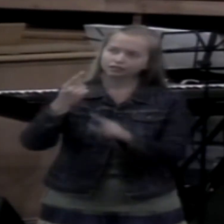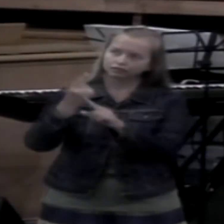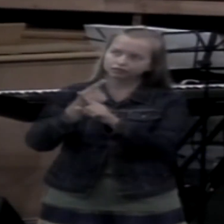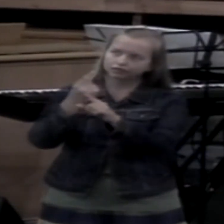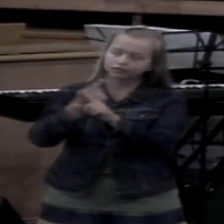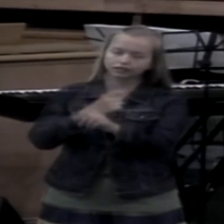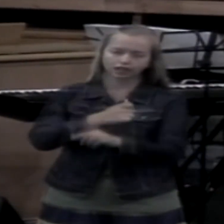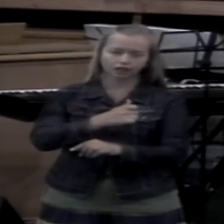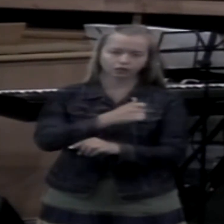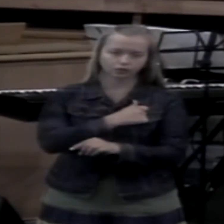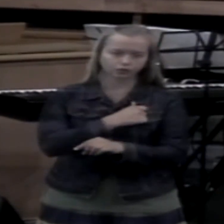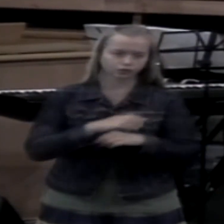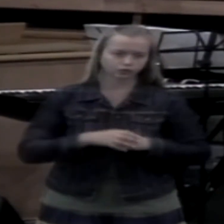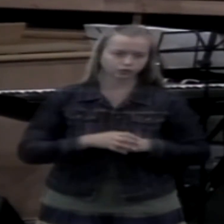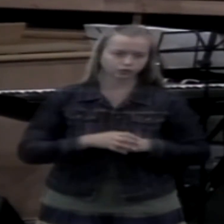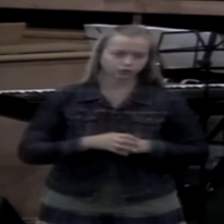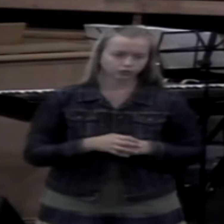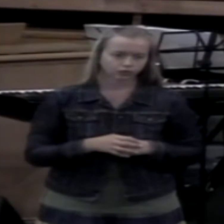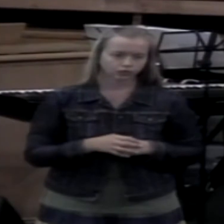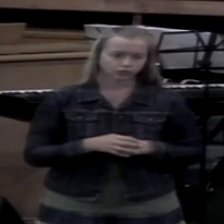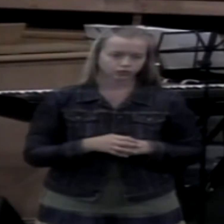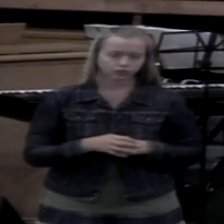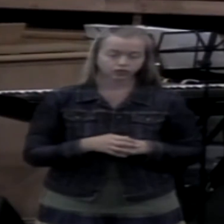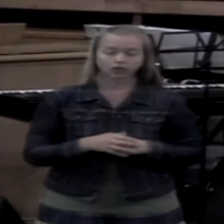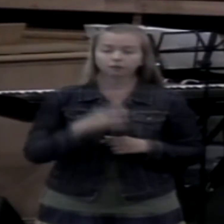Jesus sent his 12 out,